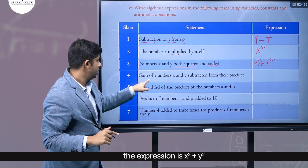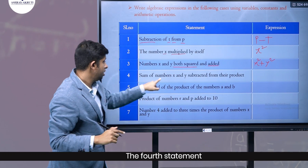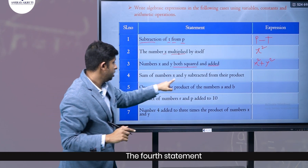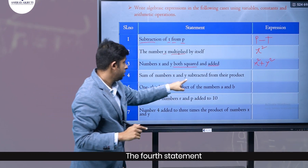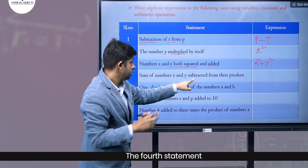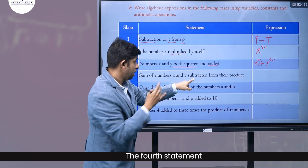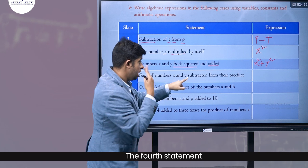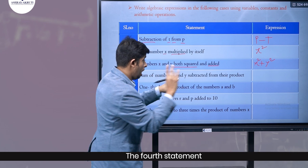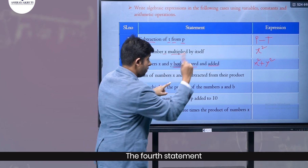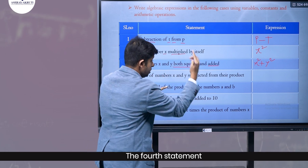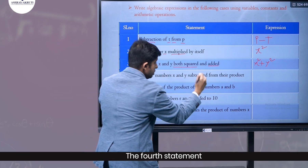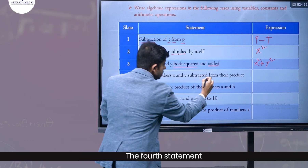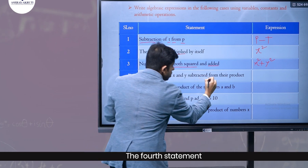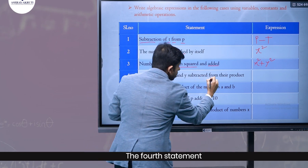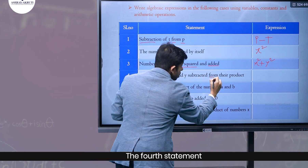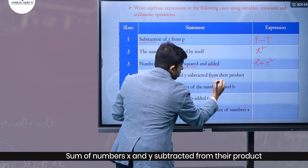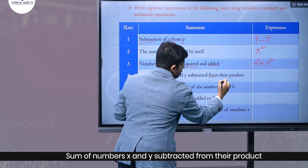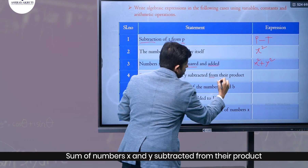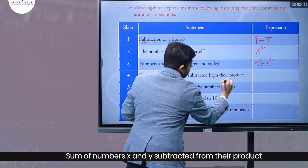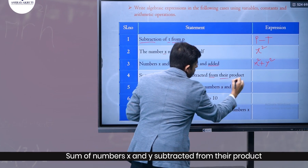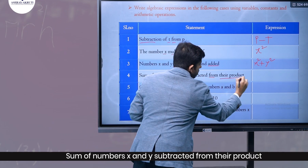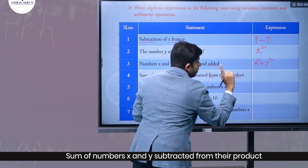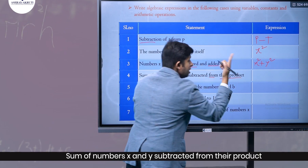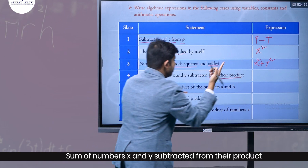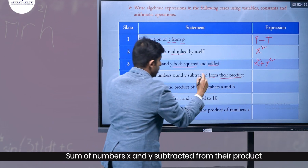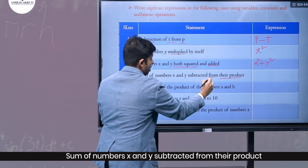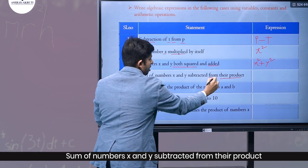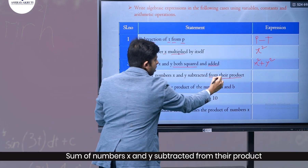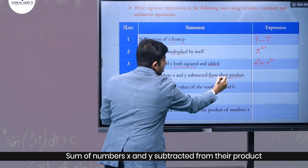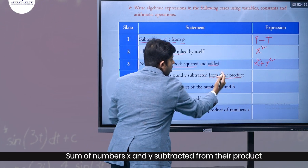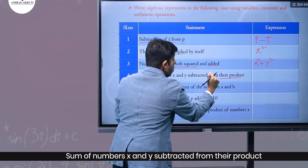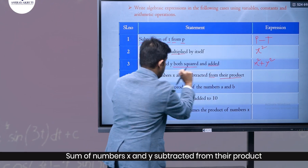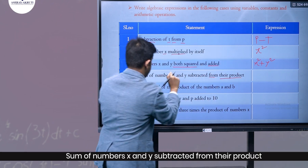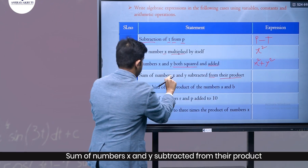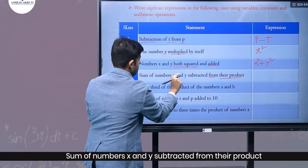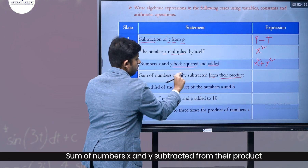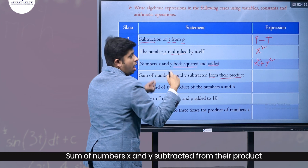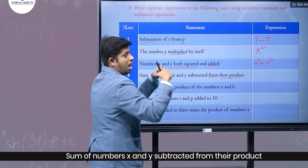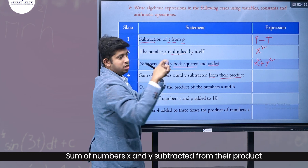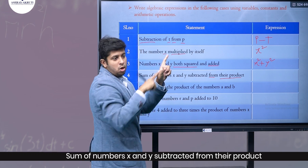The fourth statement, sum of numbers x and y subtracted from their product.